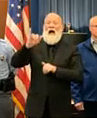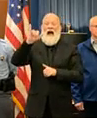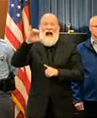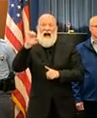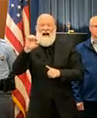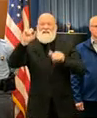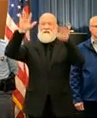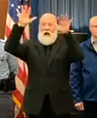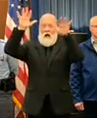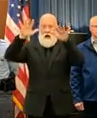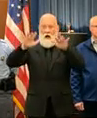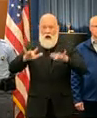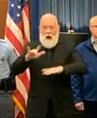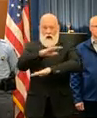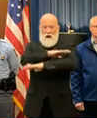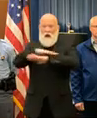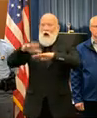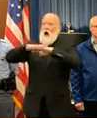power outages.